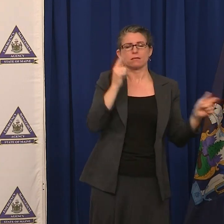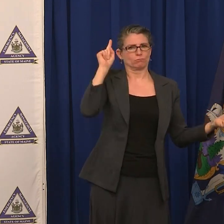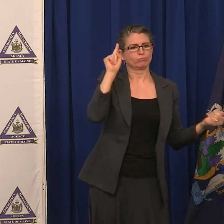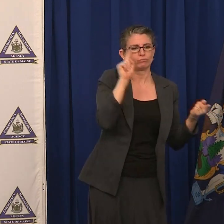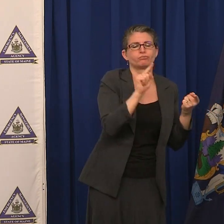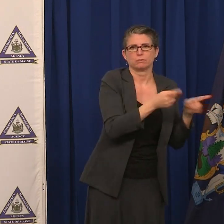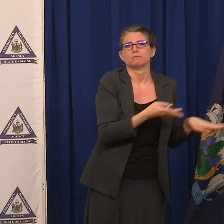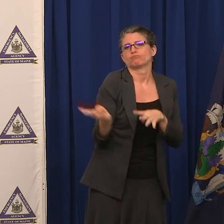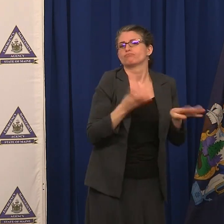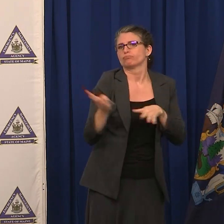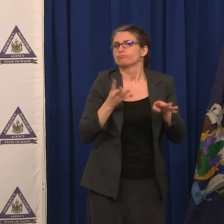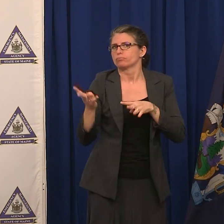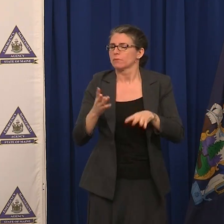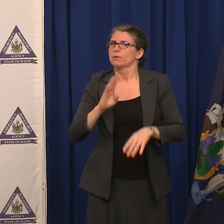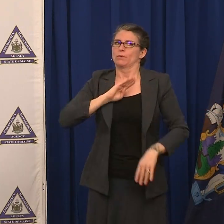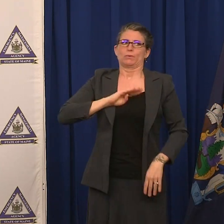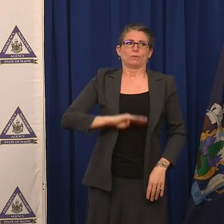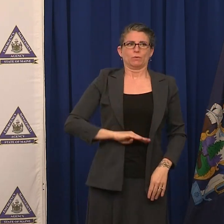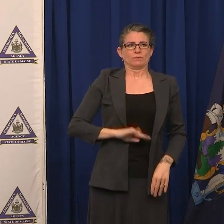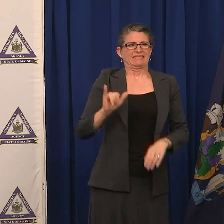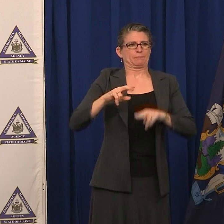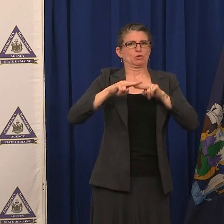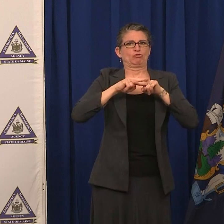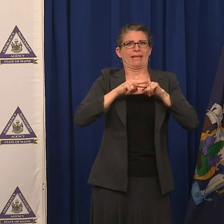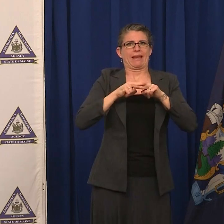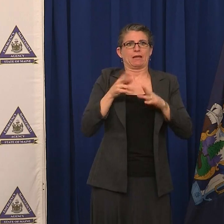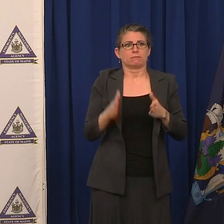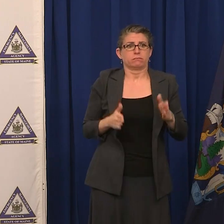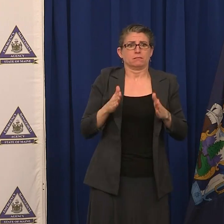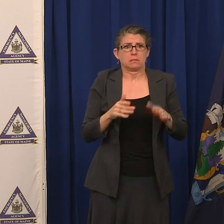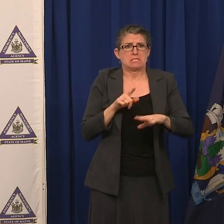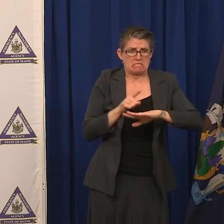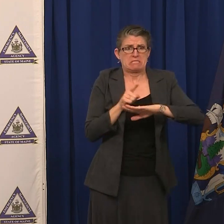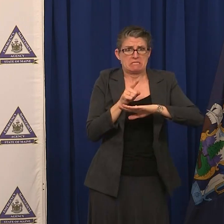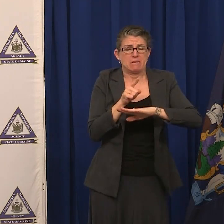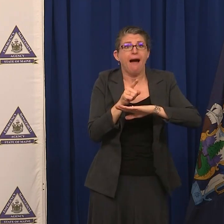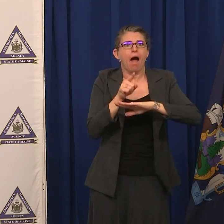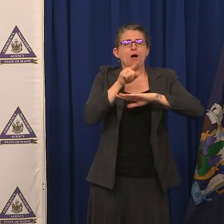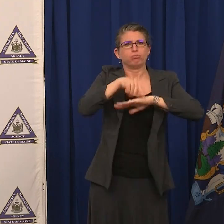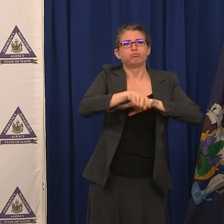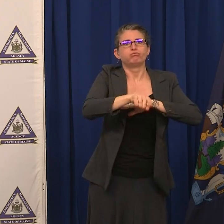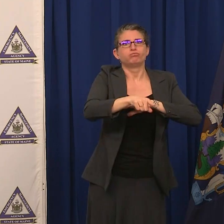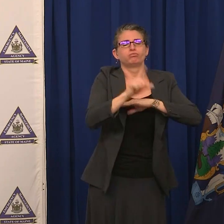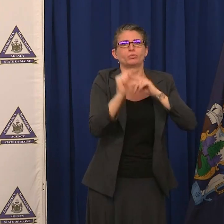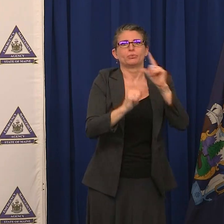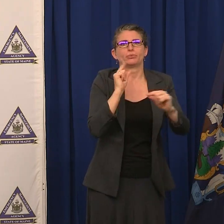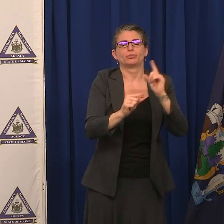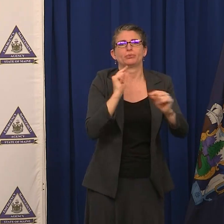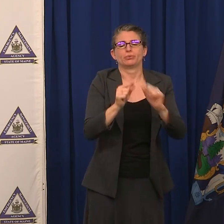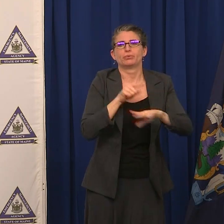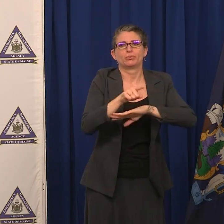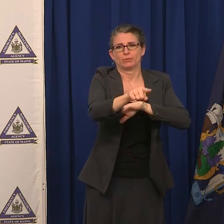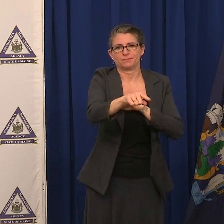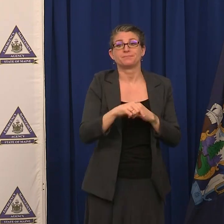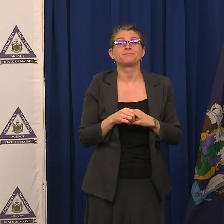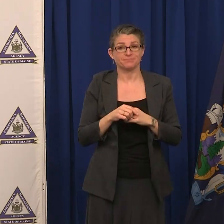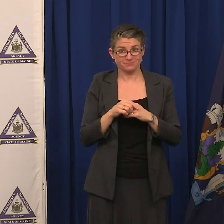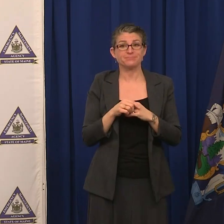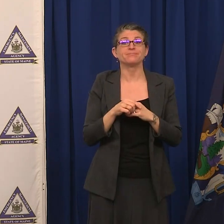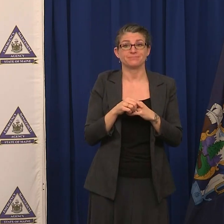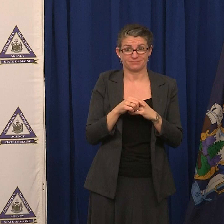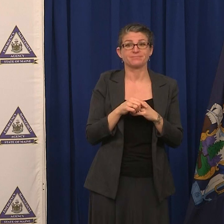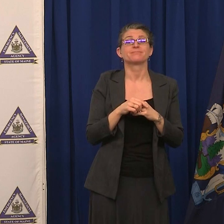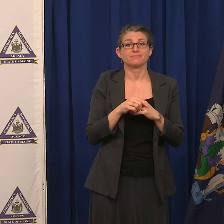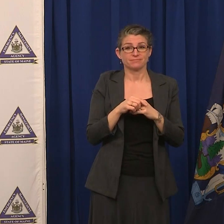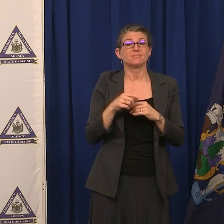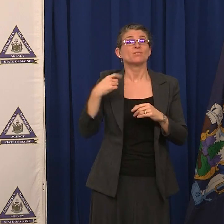I've also talked in recent days about our procedures to increase our own testing capacity, and so I'd like to provide an